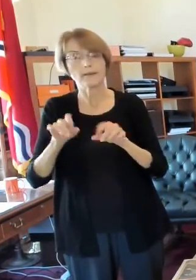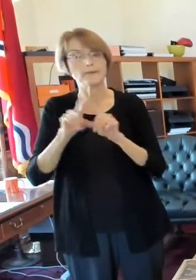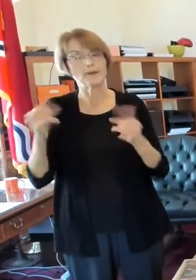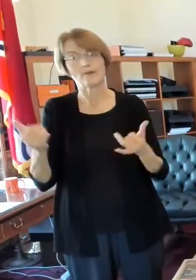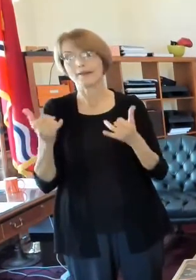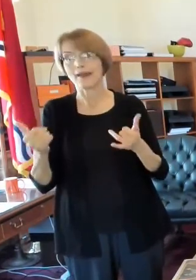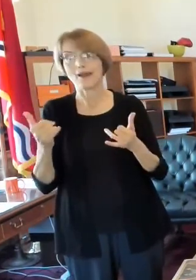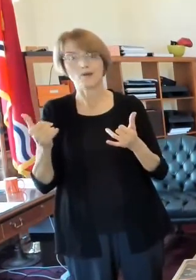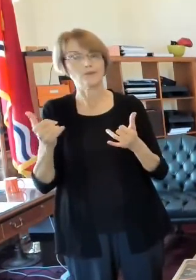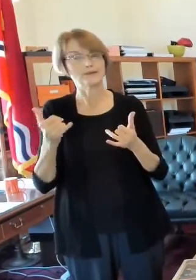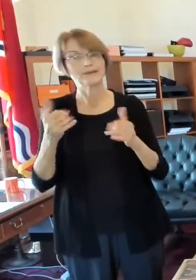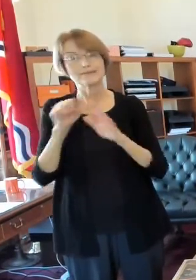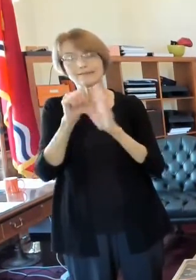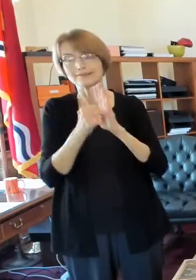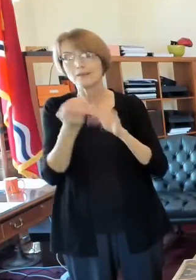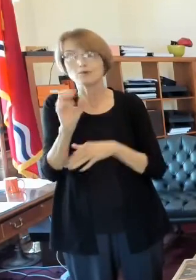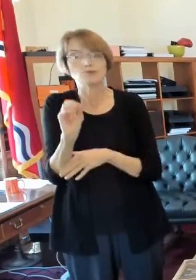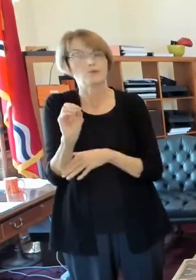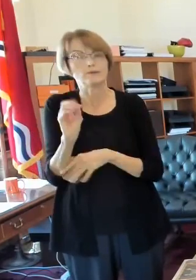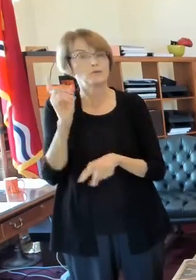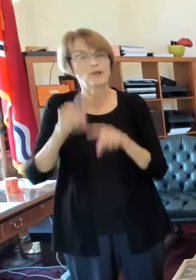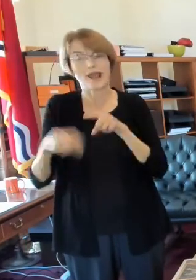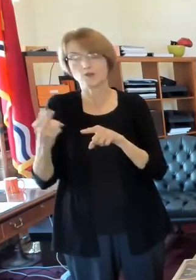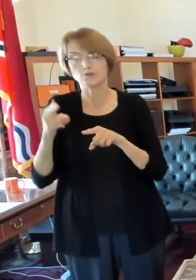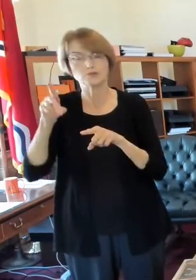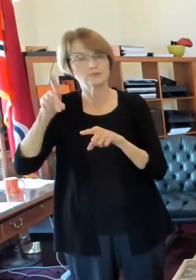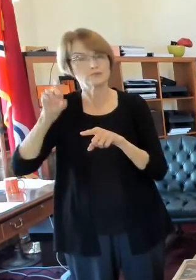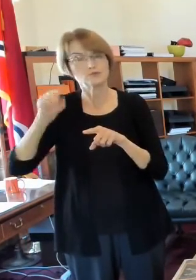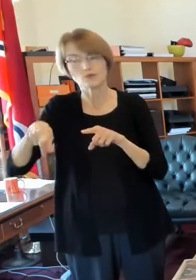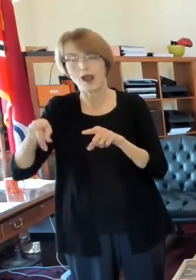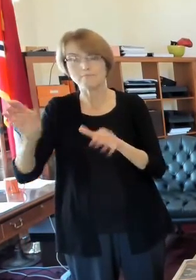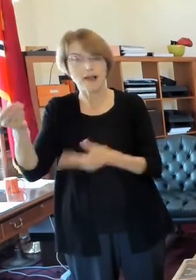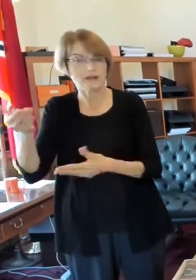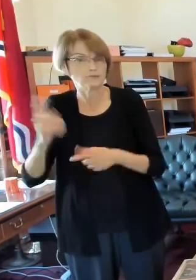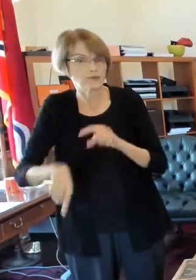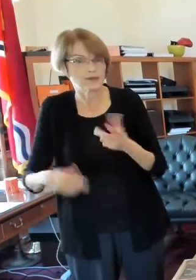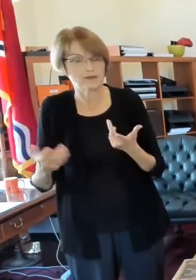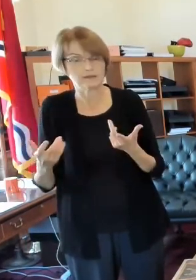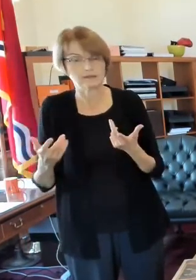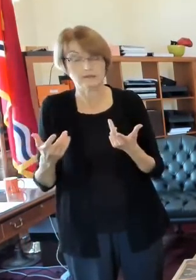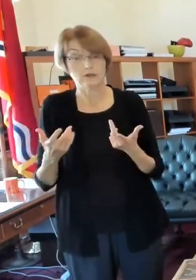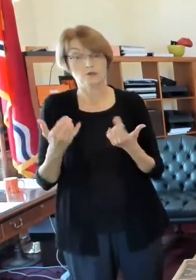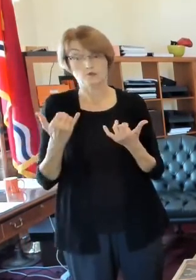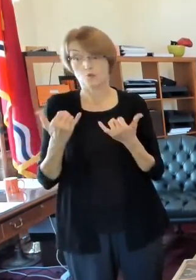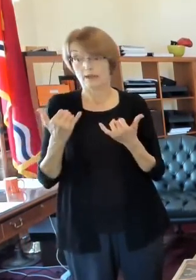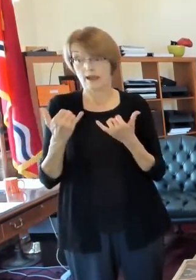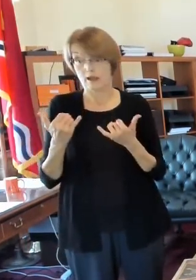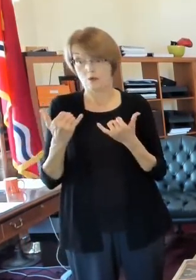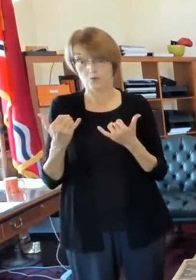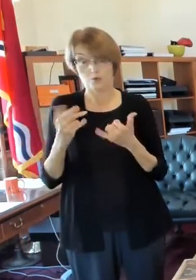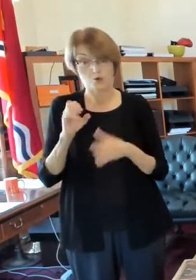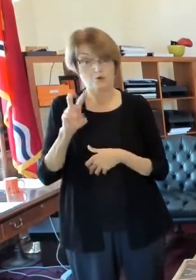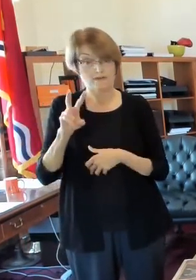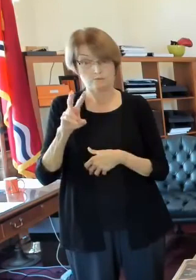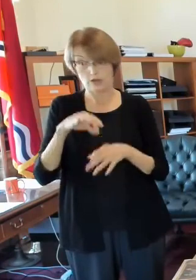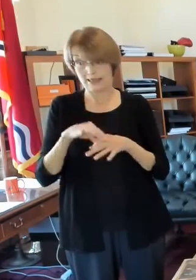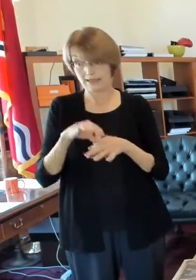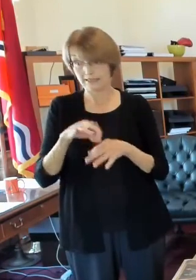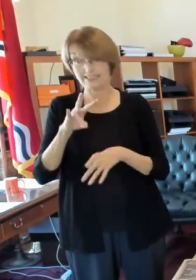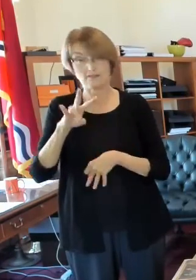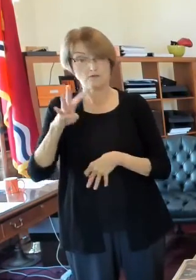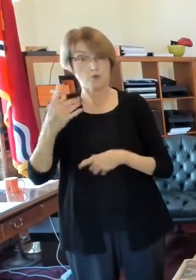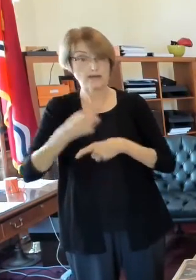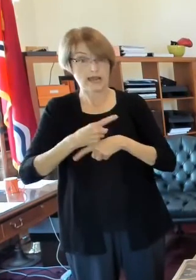it's 75 days until the election, 74 days till the election. So there's